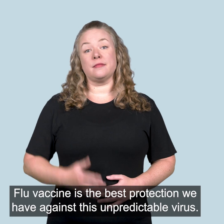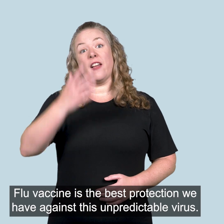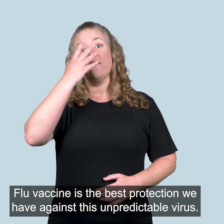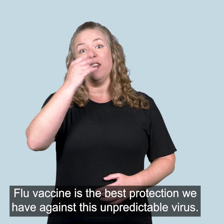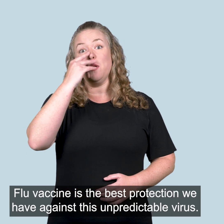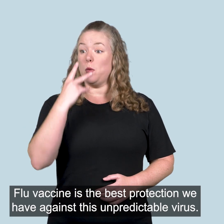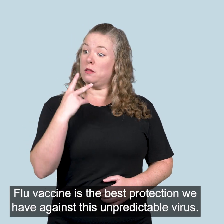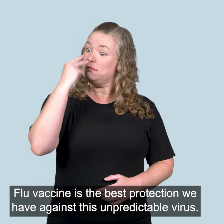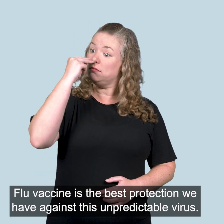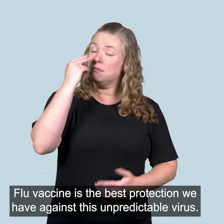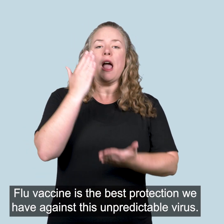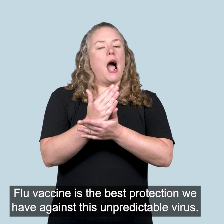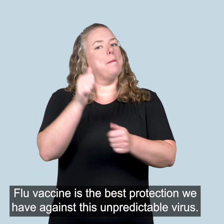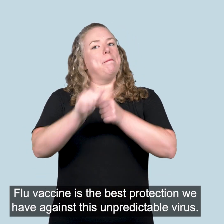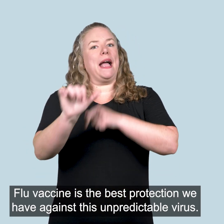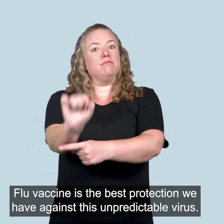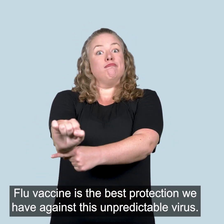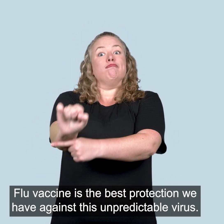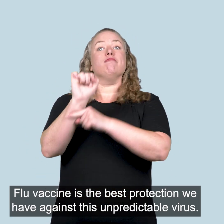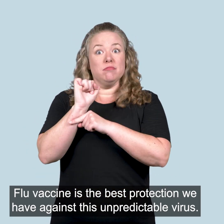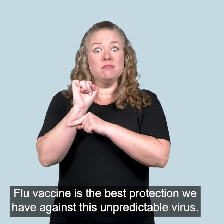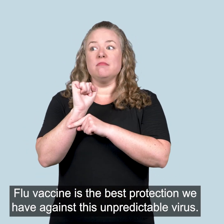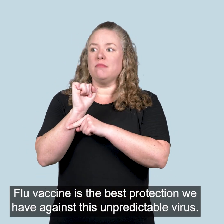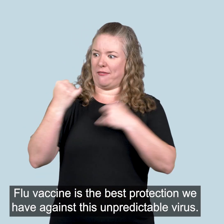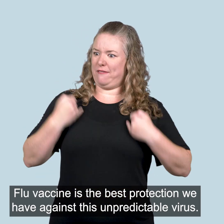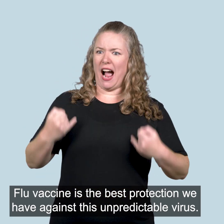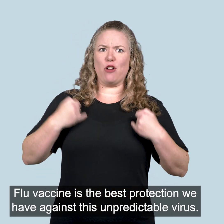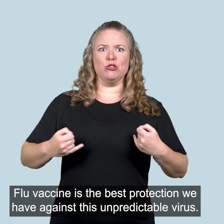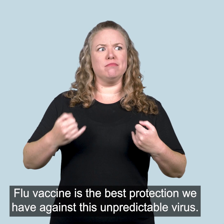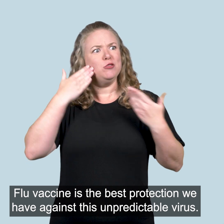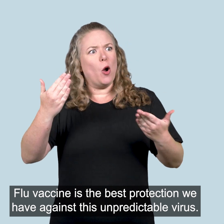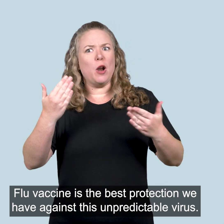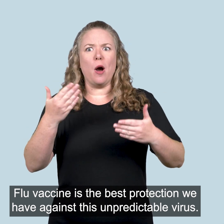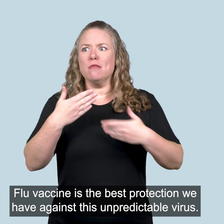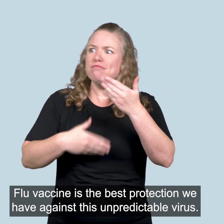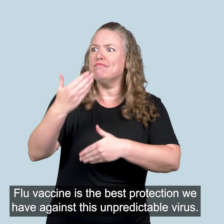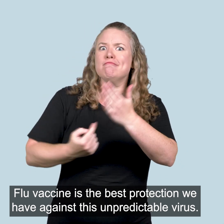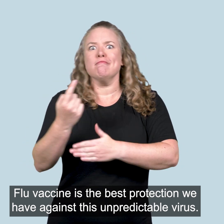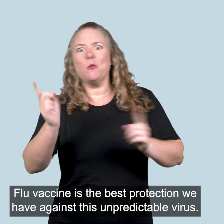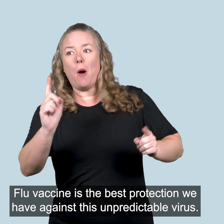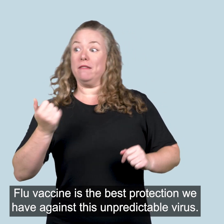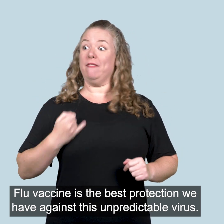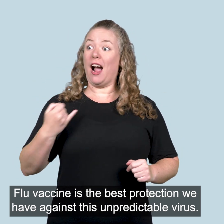Flu vaccine is the best protection we have against this unpredictable virus.